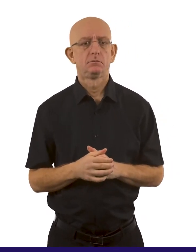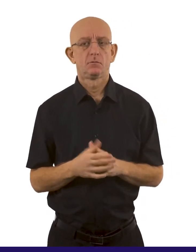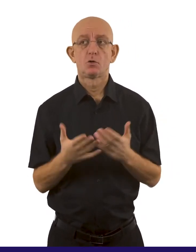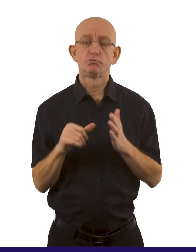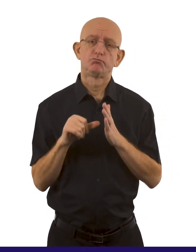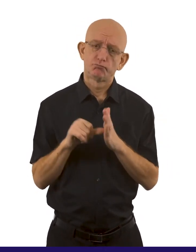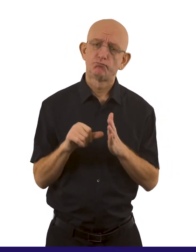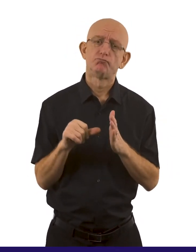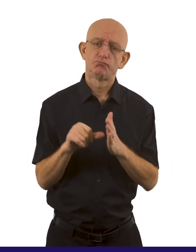quite difficult,